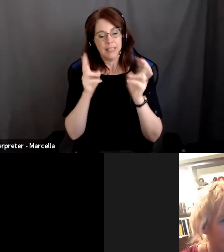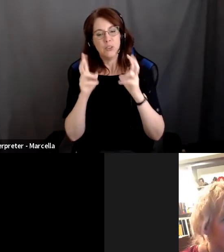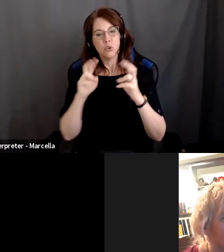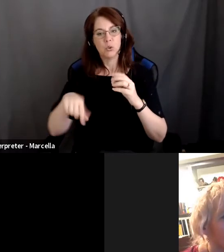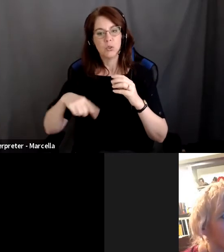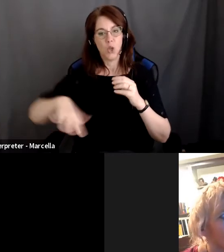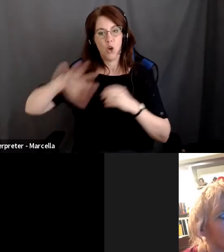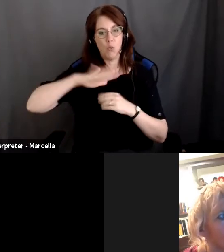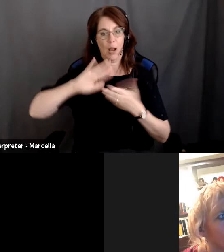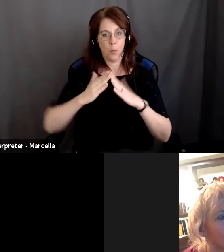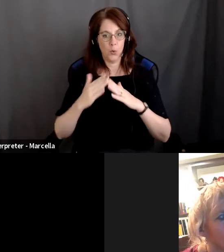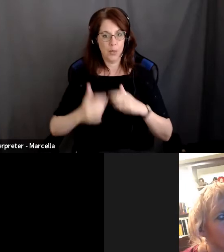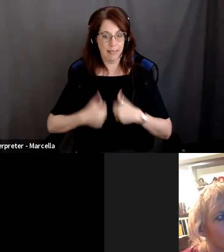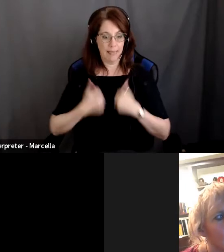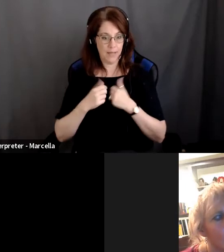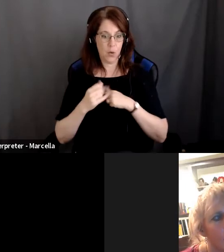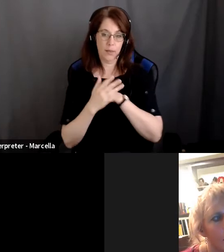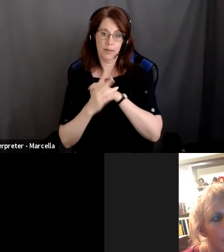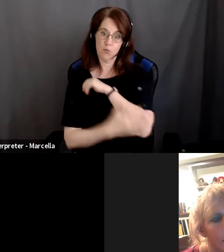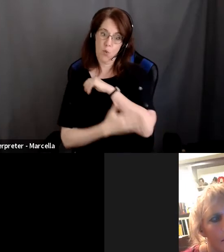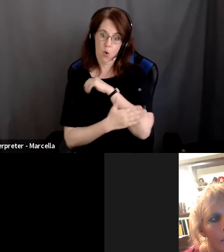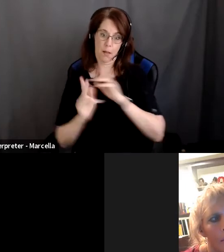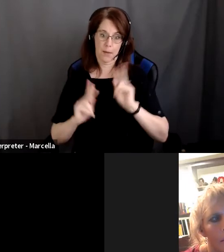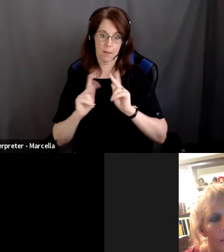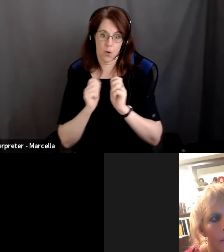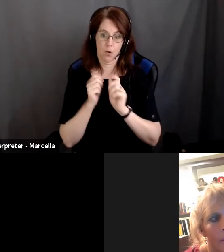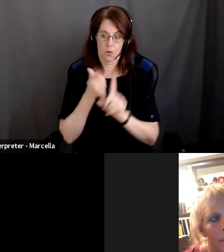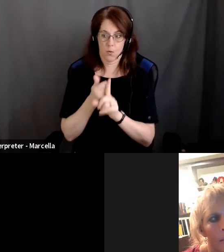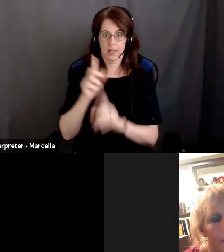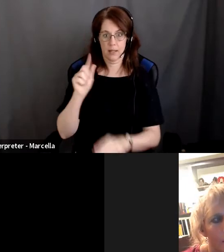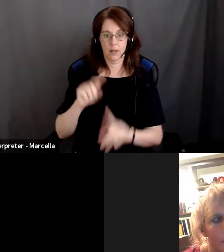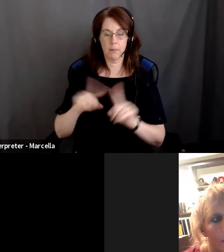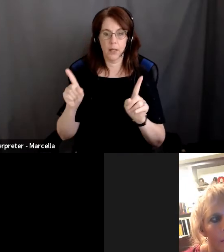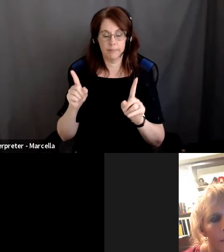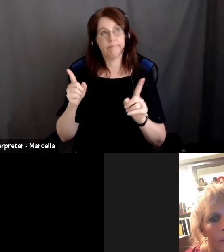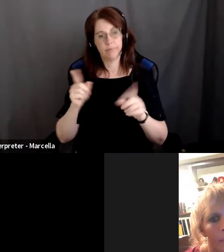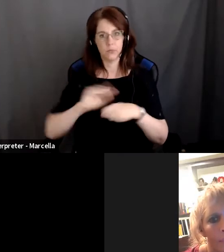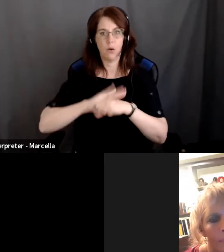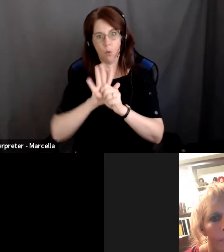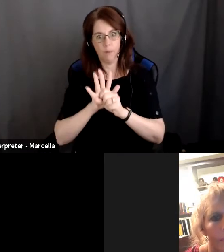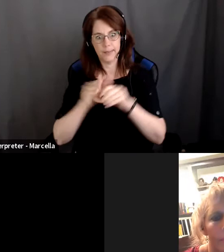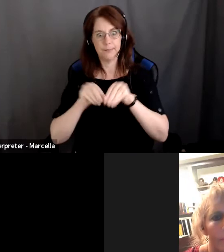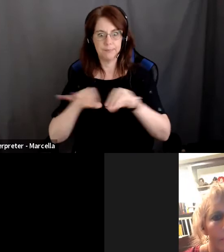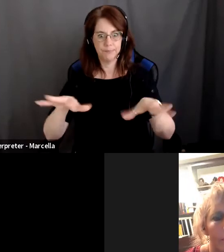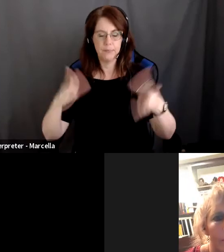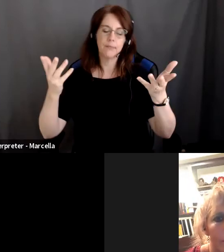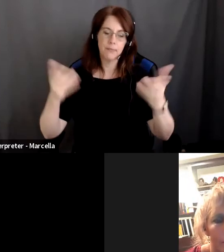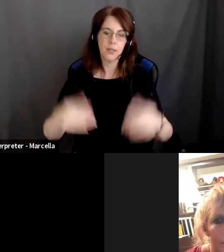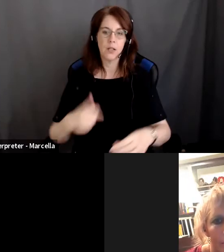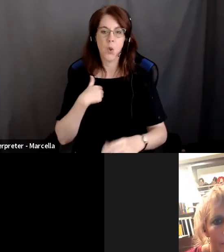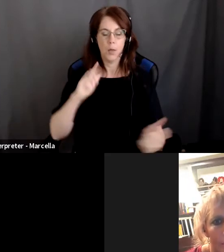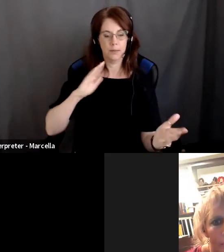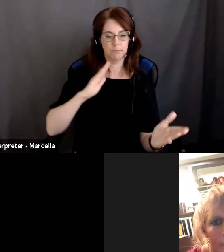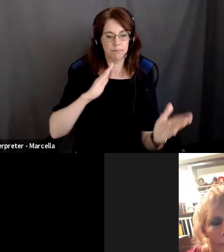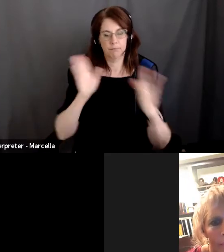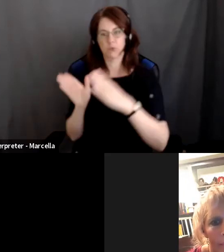living for rural people with disabilities, but COVID. So we shifted